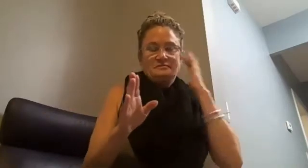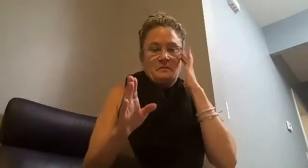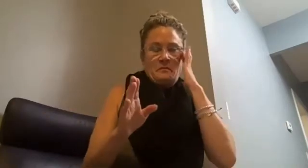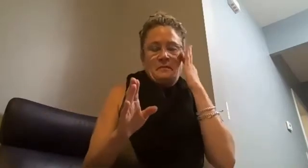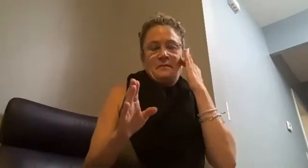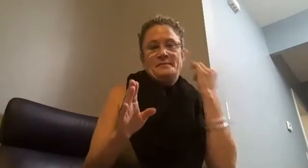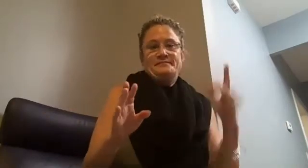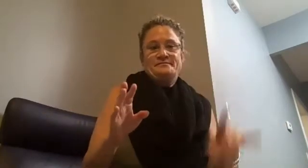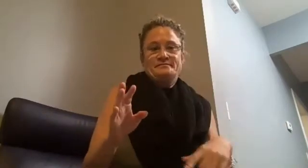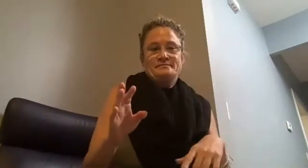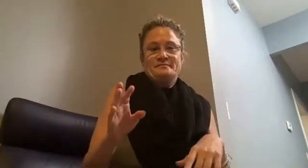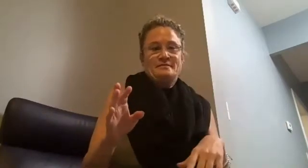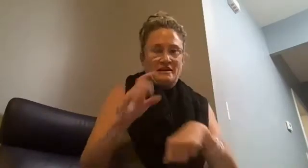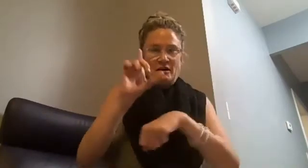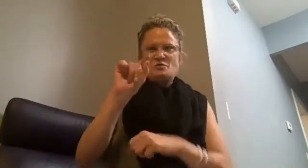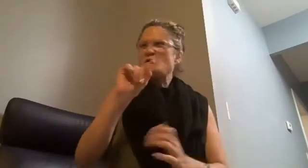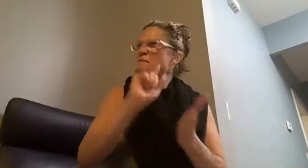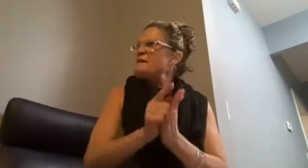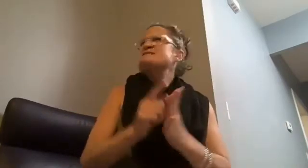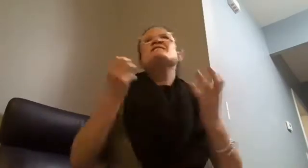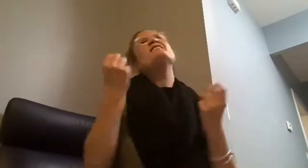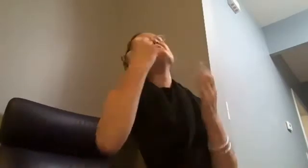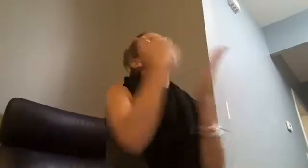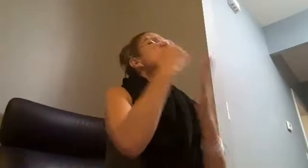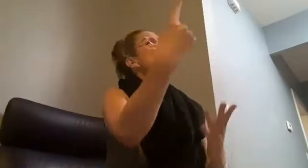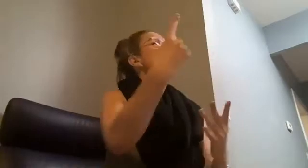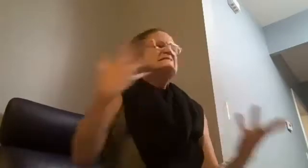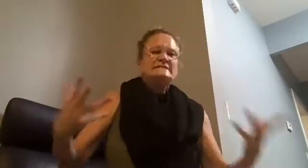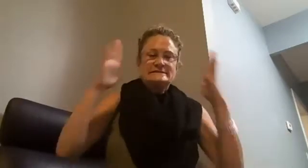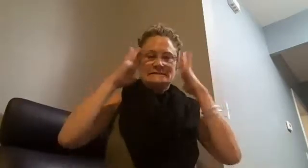Jesus Christ, I have 20 minutes left. I'm like on step one. I will